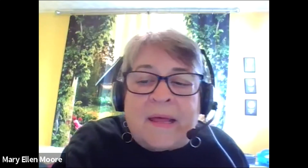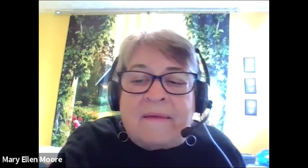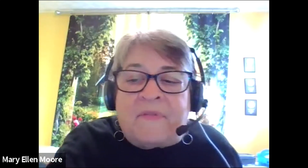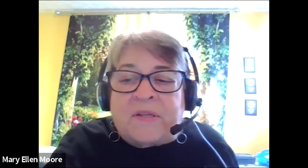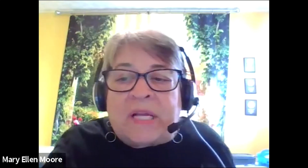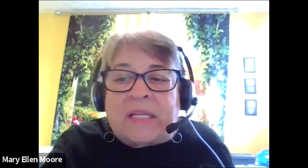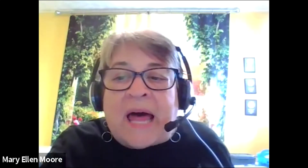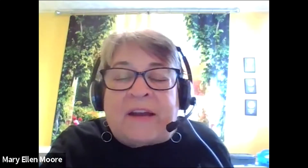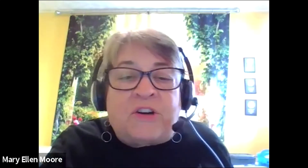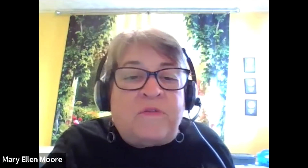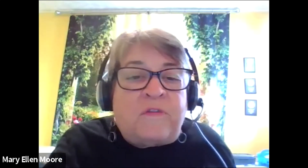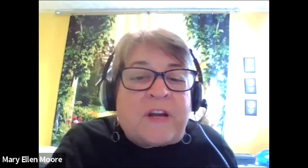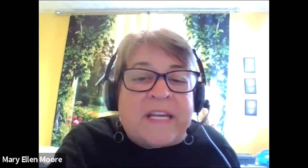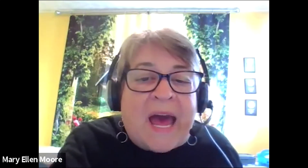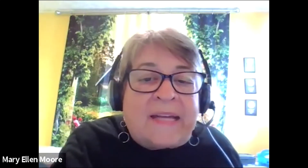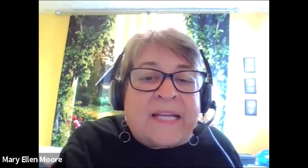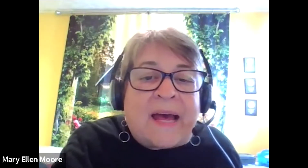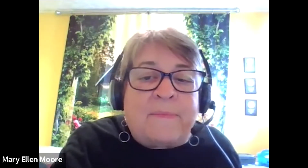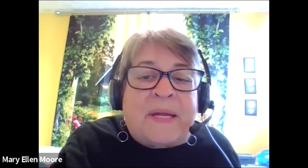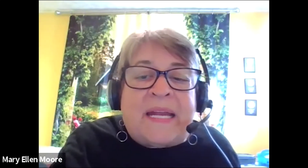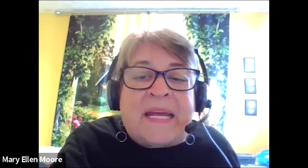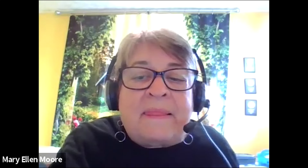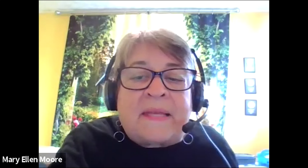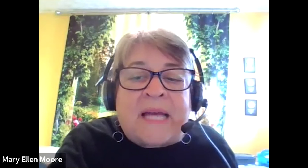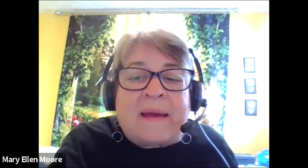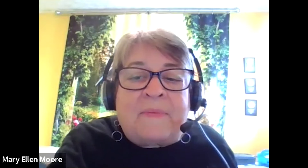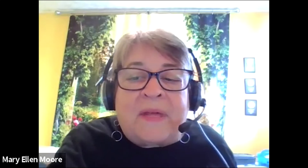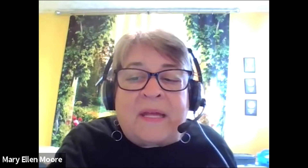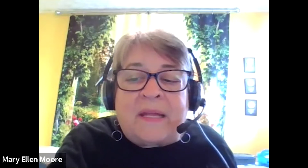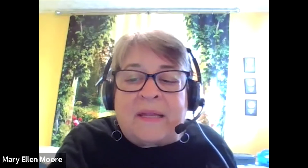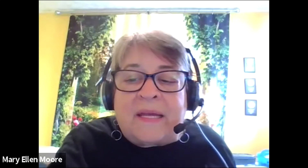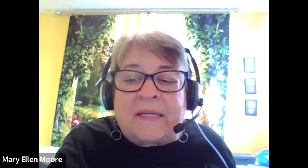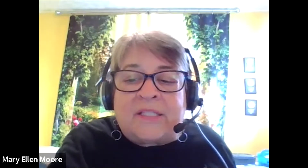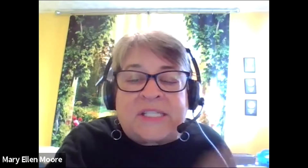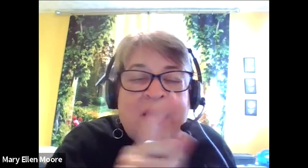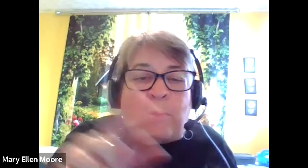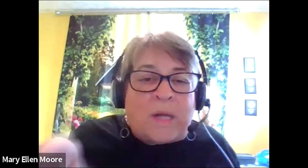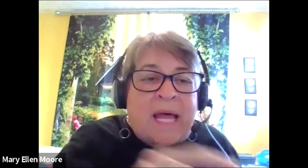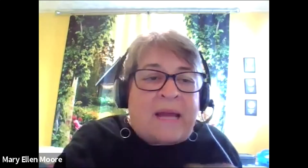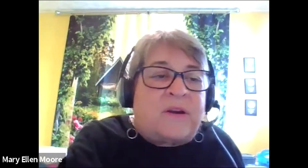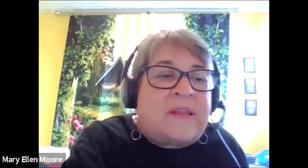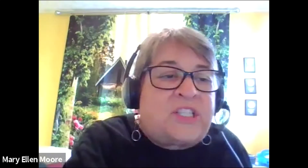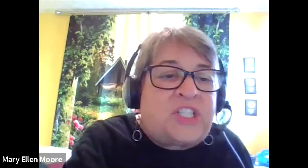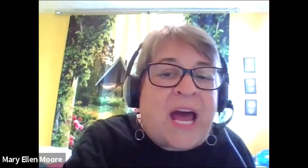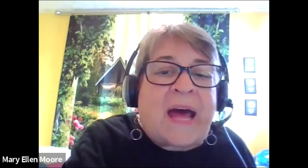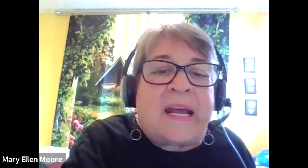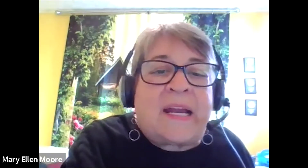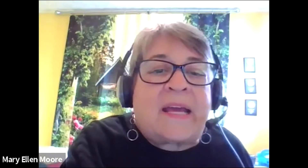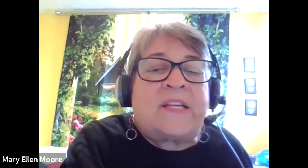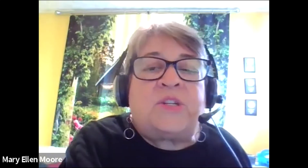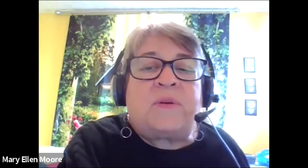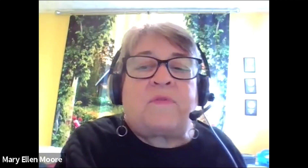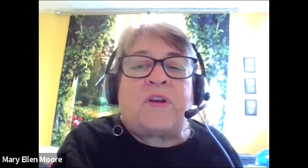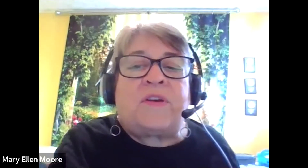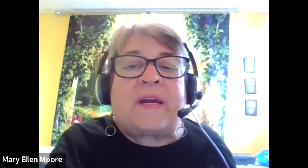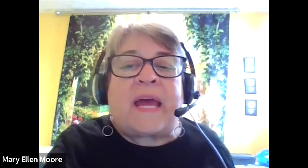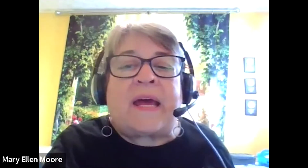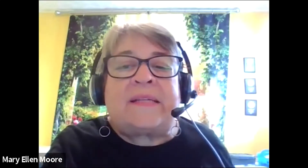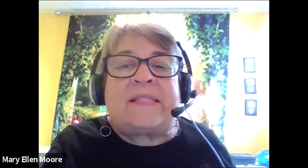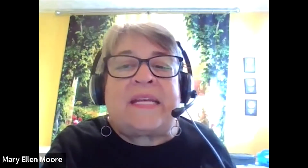If there's a letter you forget, type it in, type the just that one letter in the chat and I can do it for you again. I see the